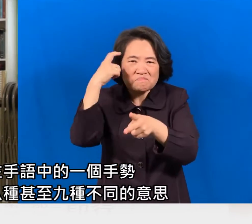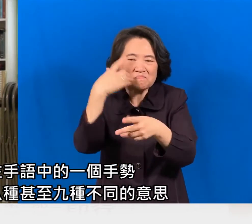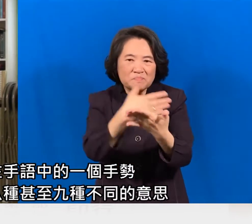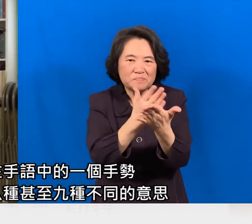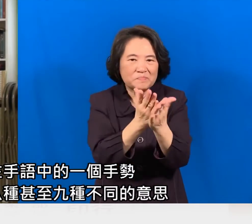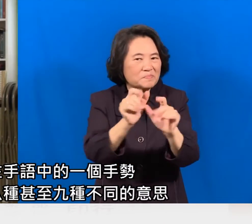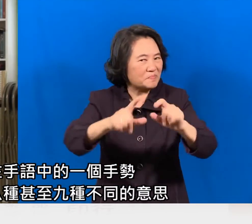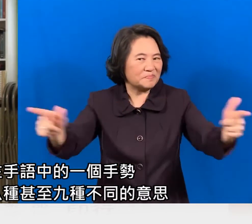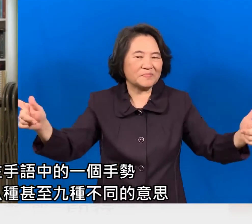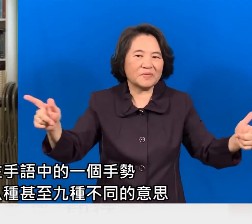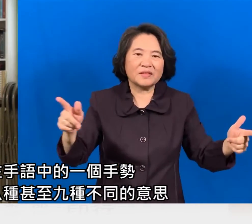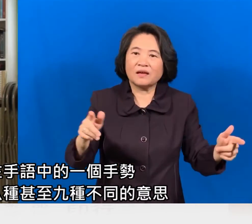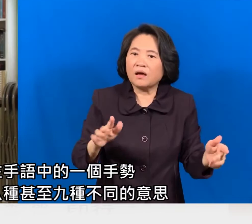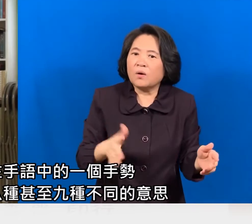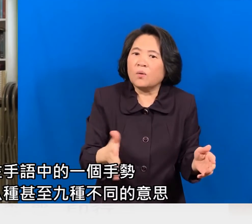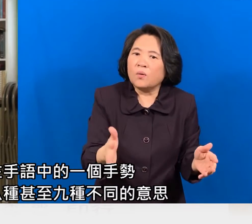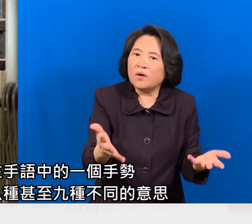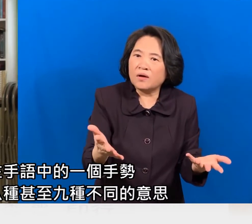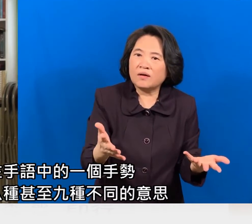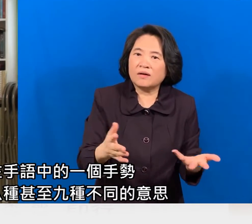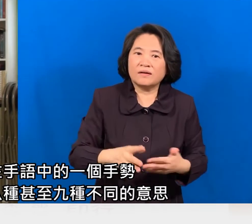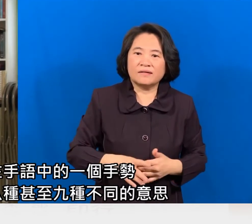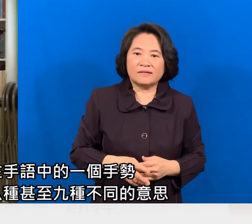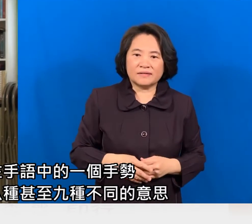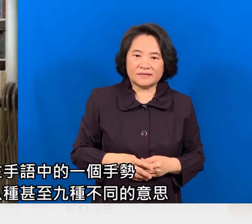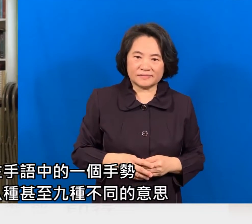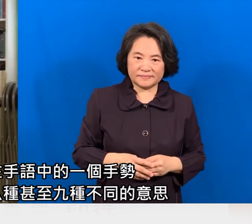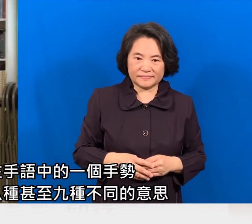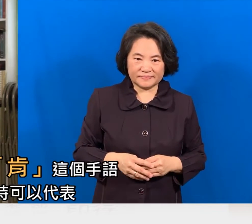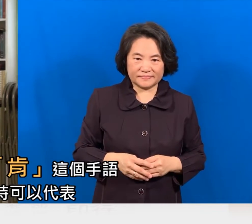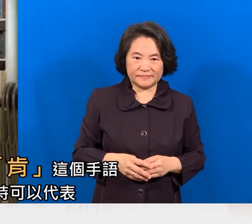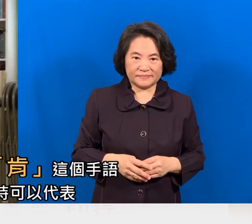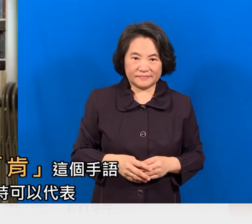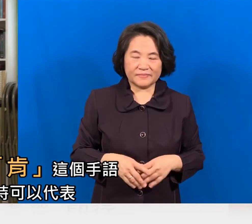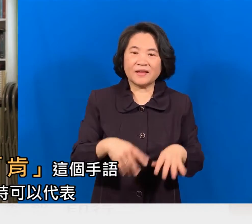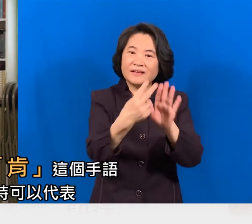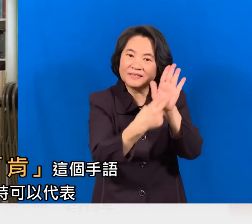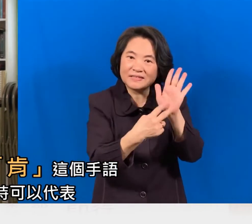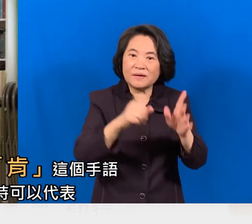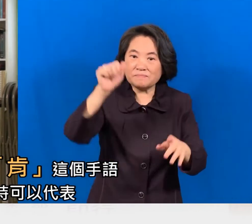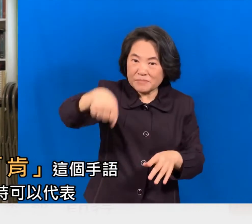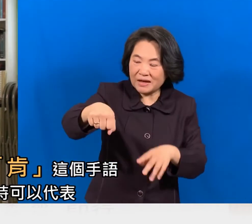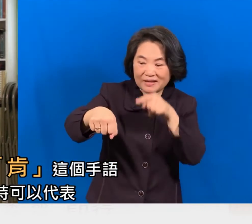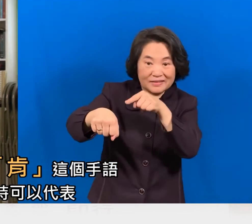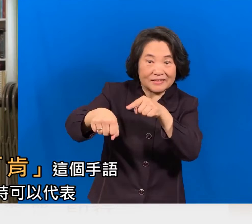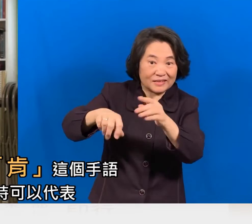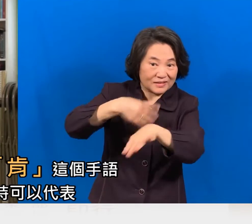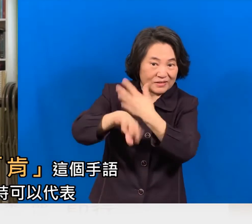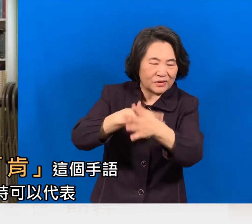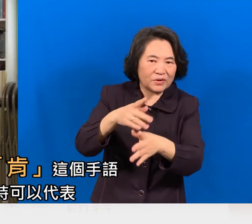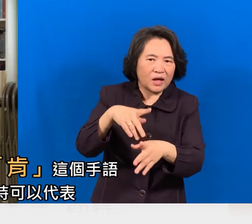sign might refer to 3, 8, or even as many as 9 different meanings. For example, the sign